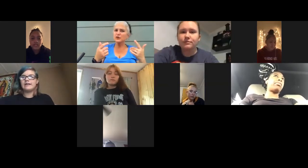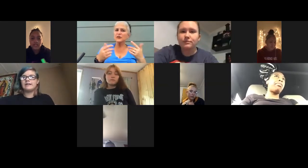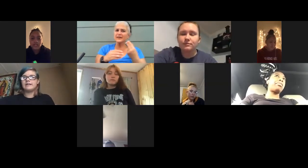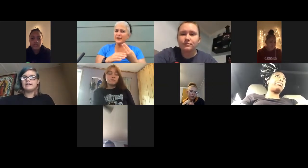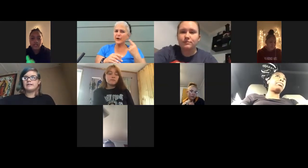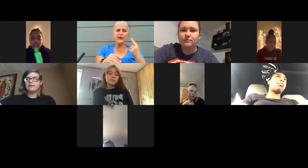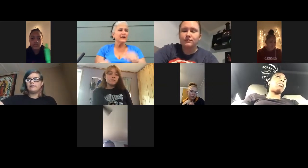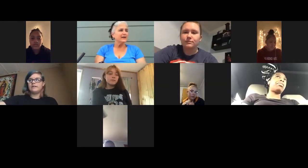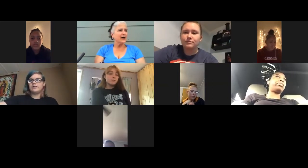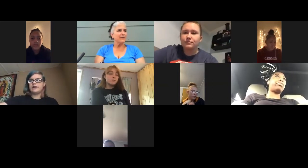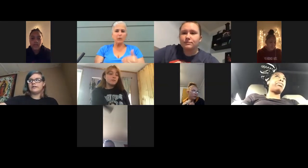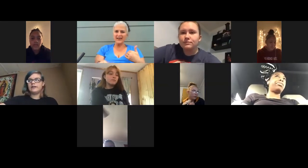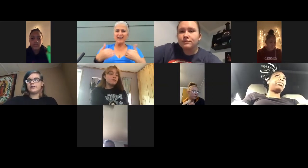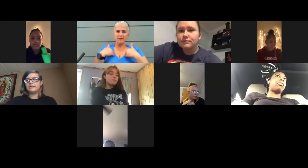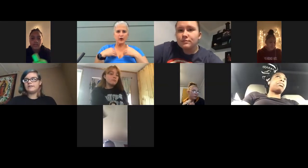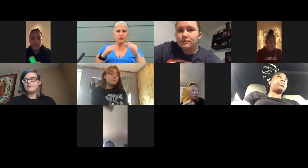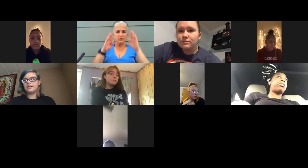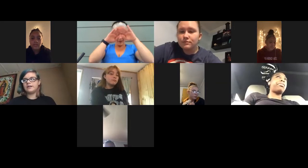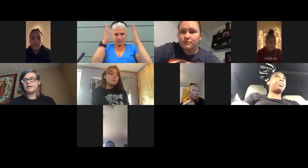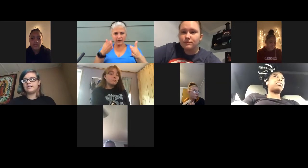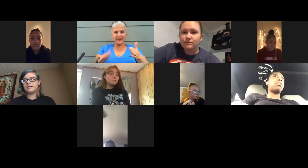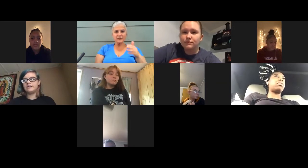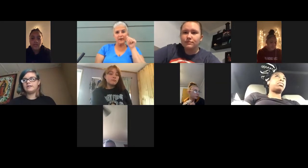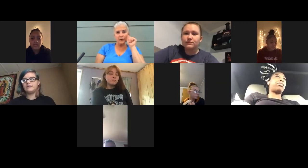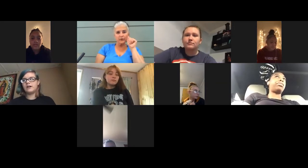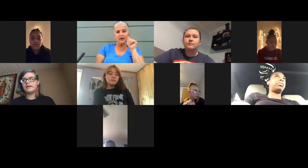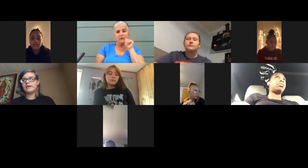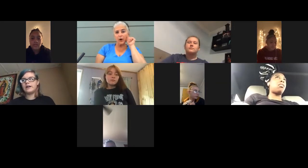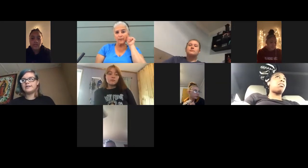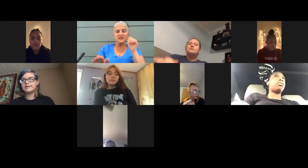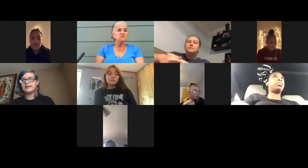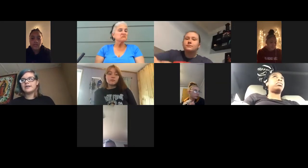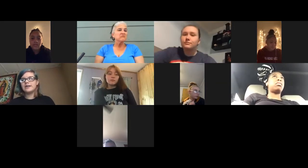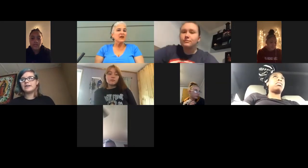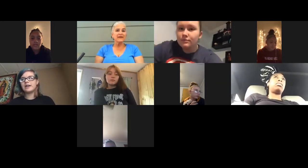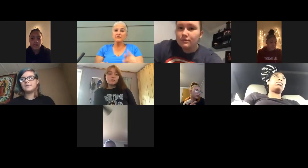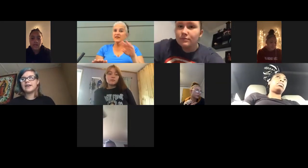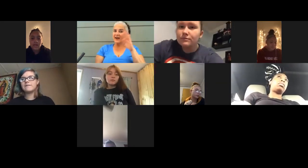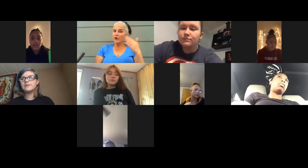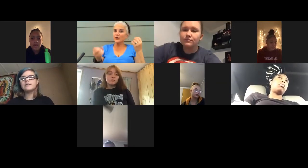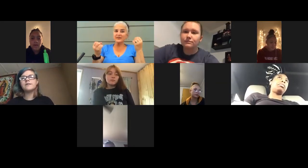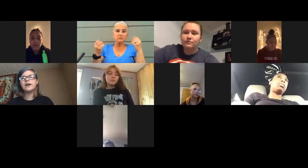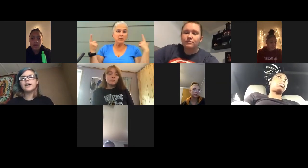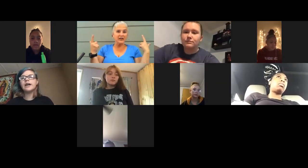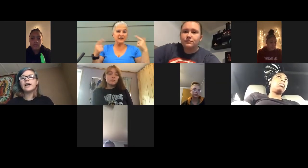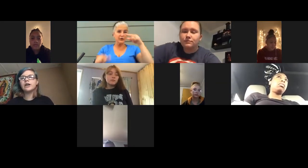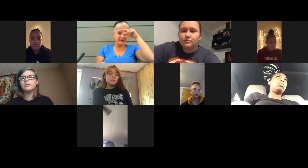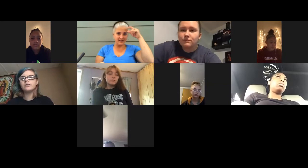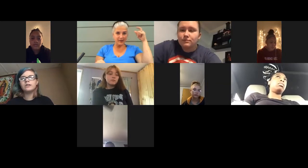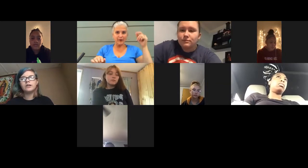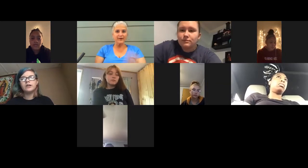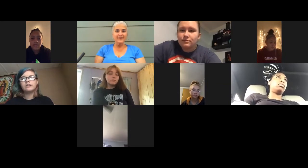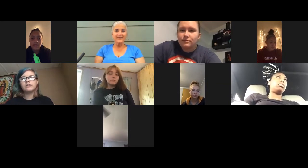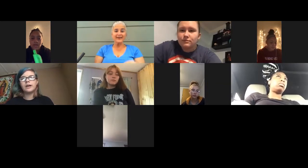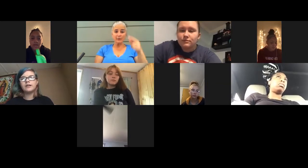like, I usually hear, I want to have my own place or my own apartment, but I've never heard it as much as I've heard it